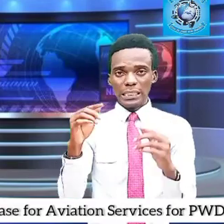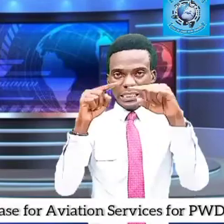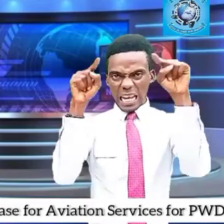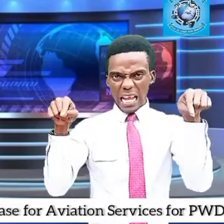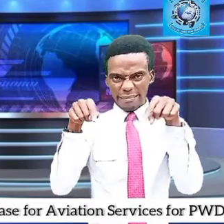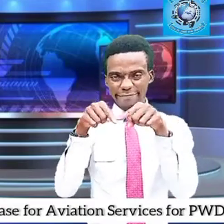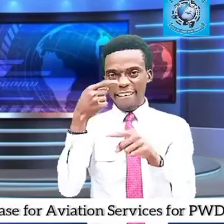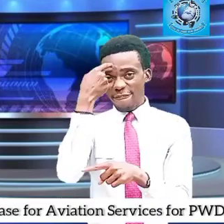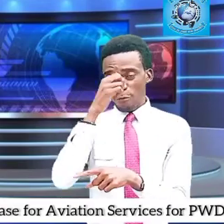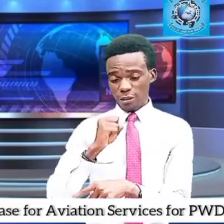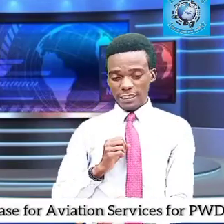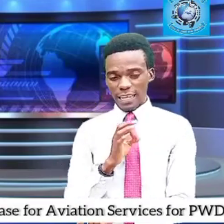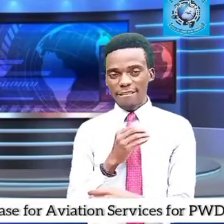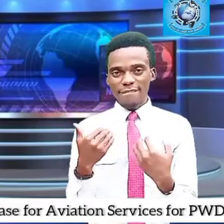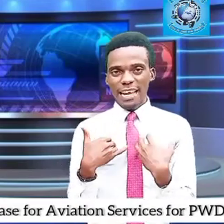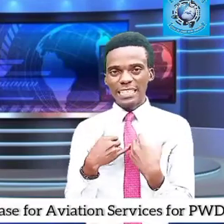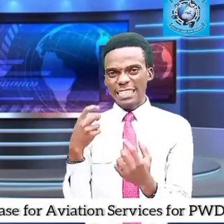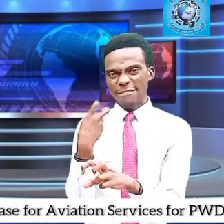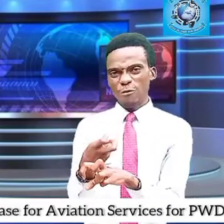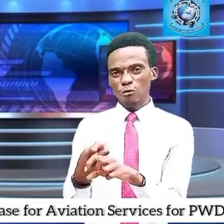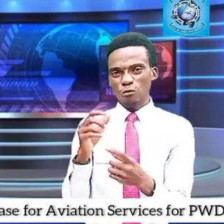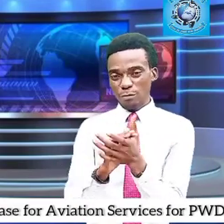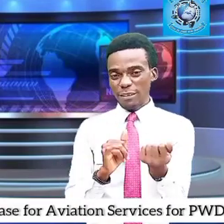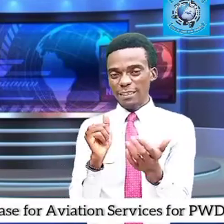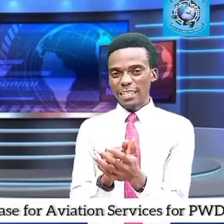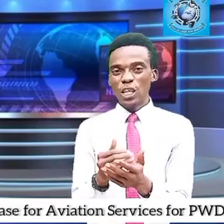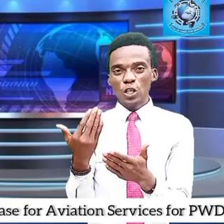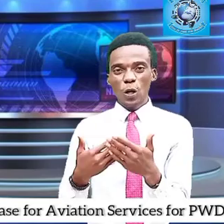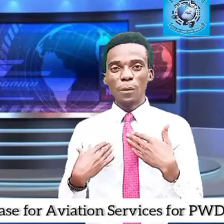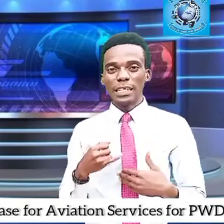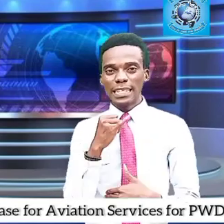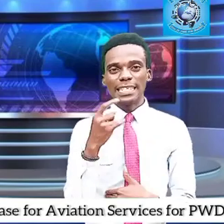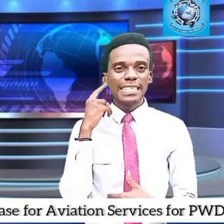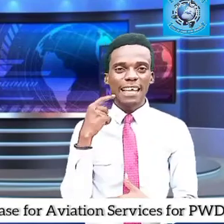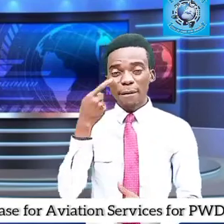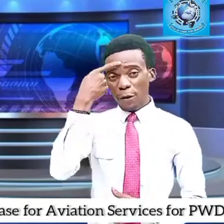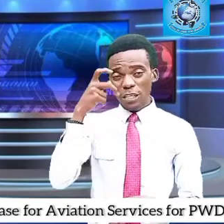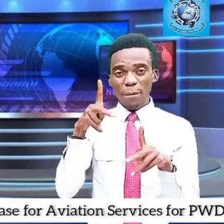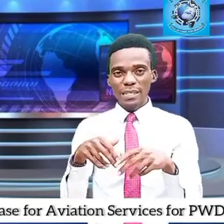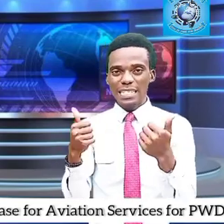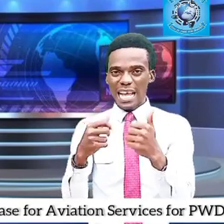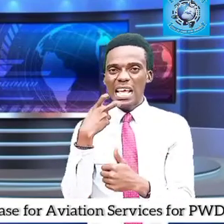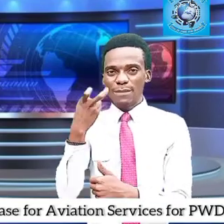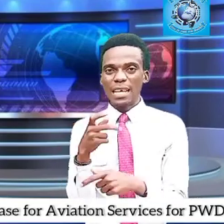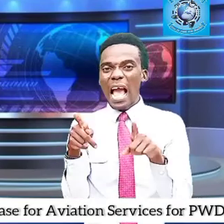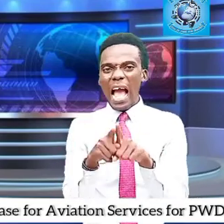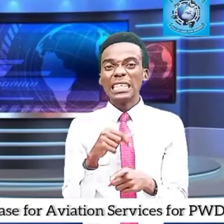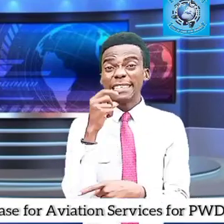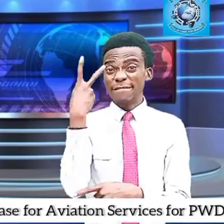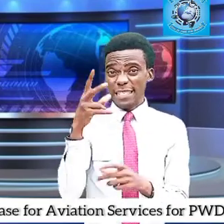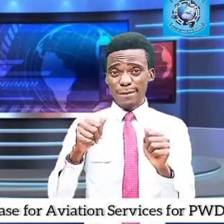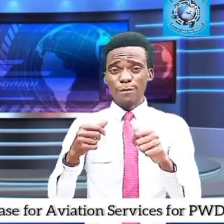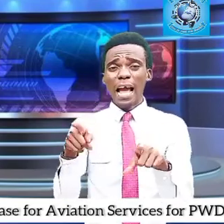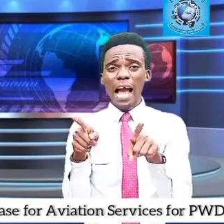to believe that someone is deaf because the person can speak, as invisible as deafness is.